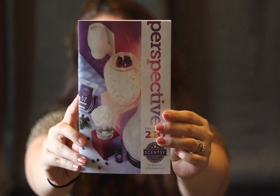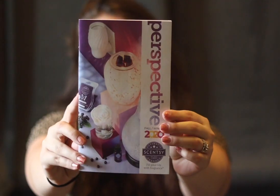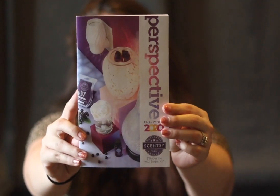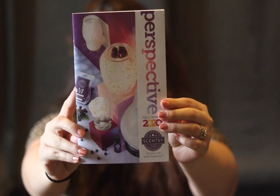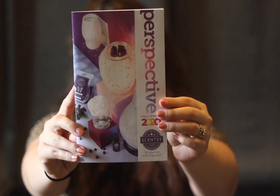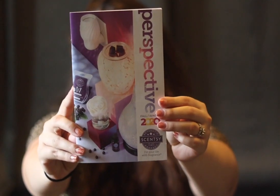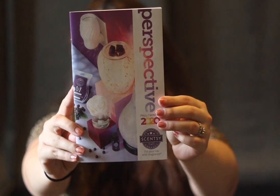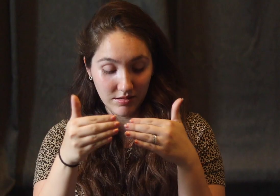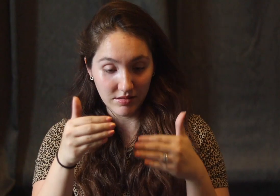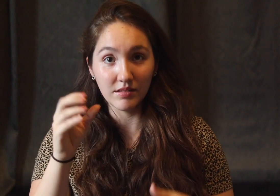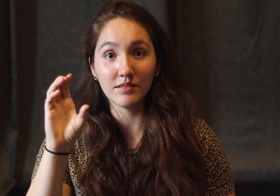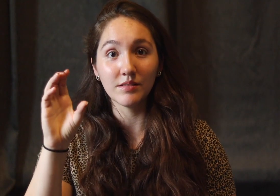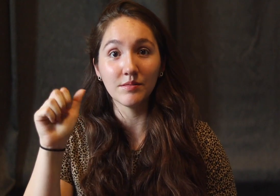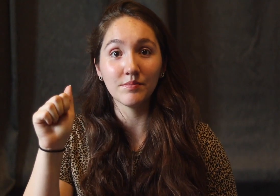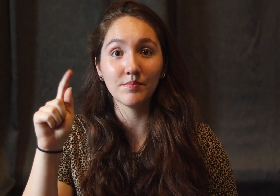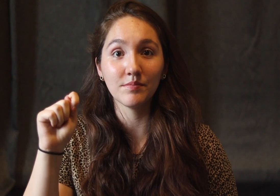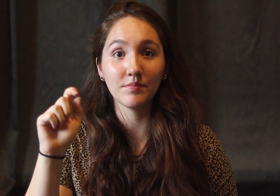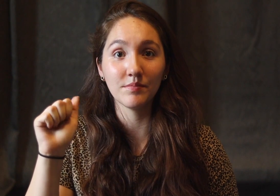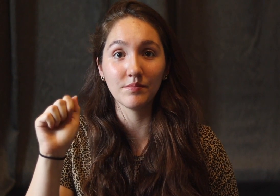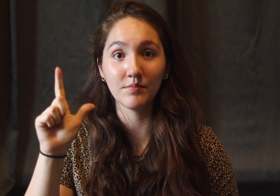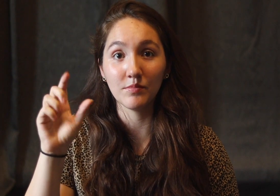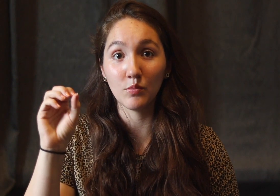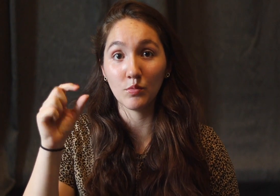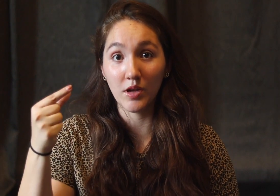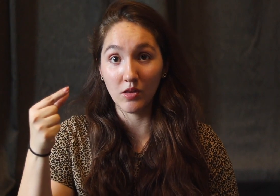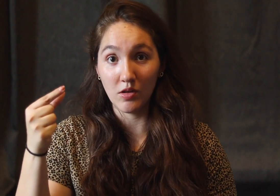And this month we received the Fall and Winter Catalog.